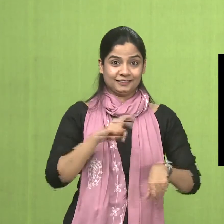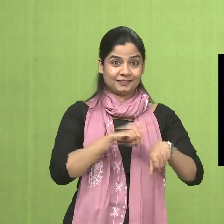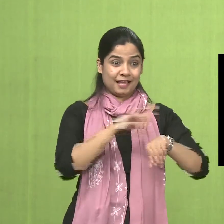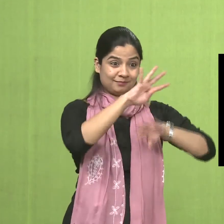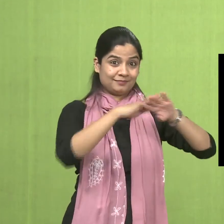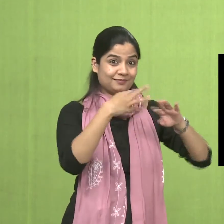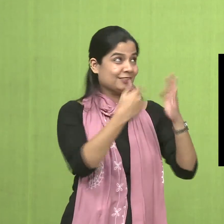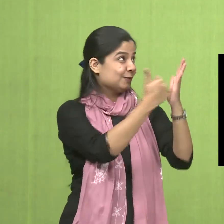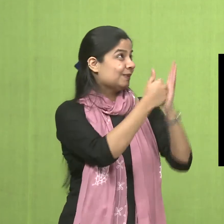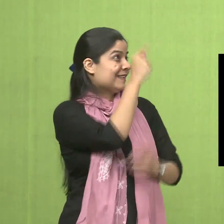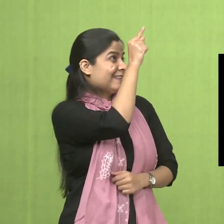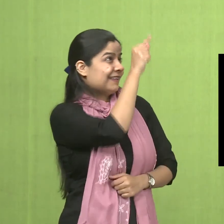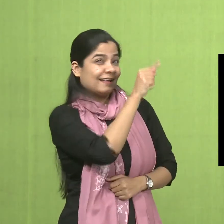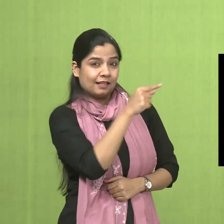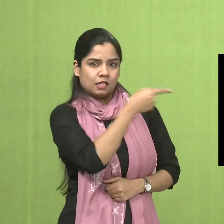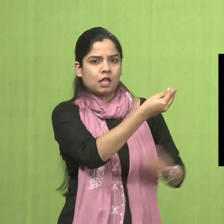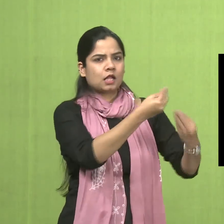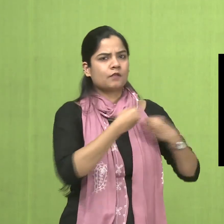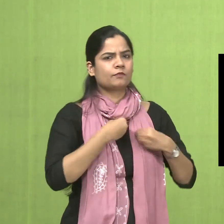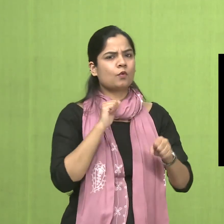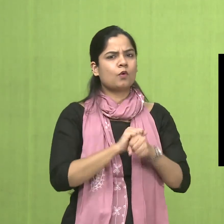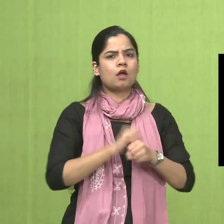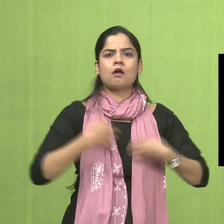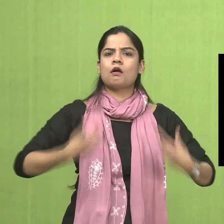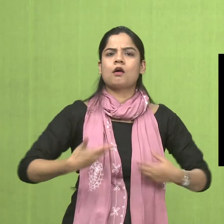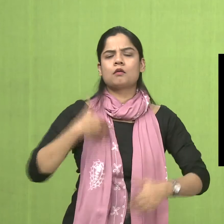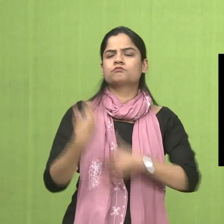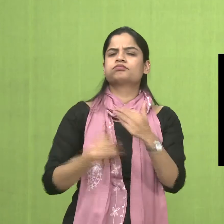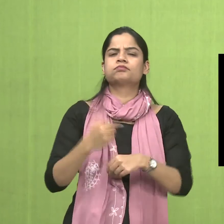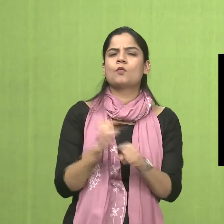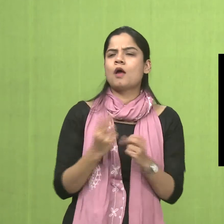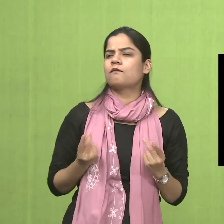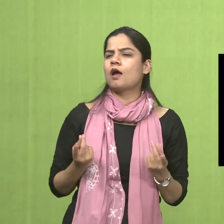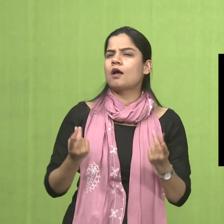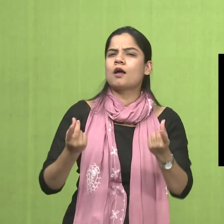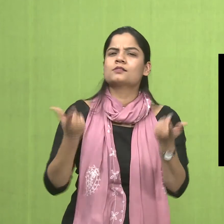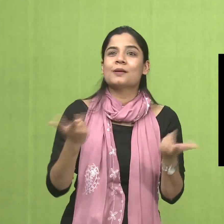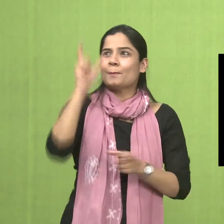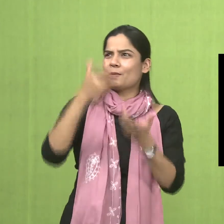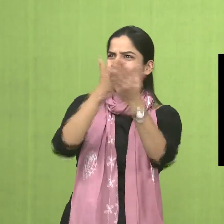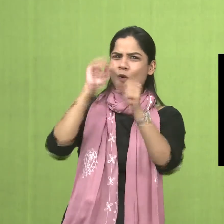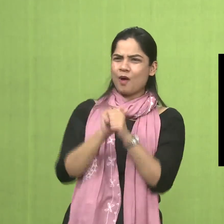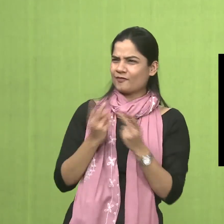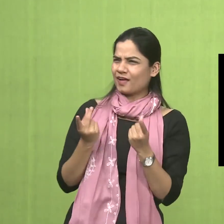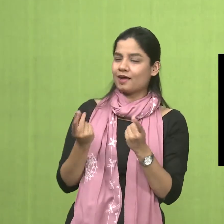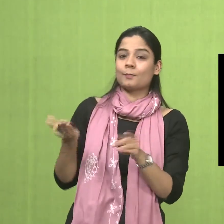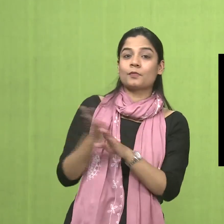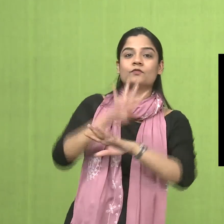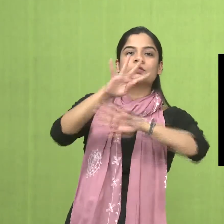Always prepare a sample time plan. It helps you in building and doing the work faster. If you observe people who are always on